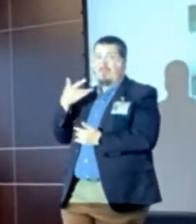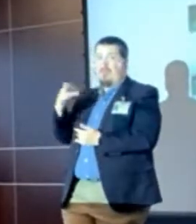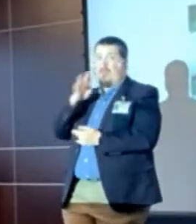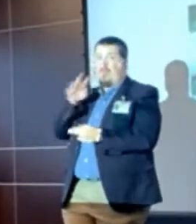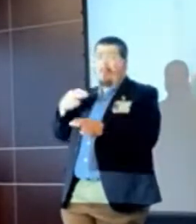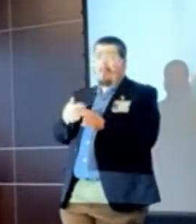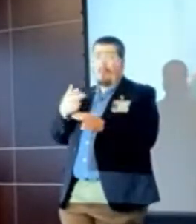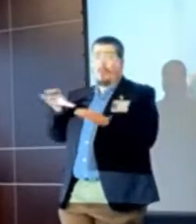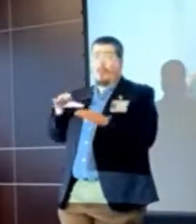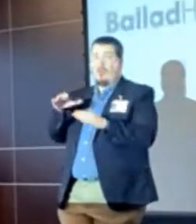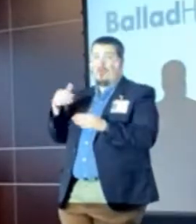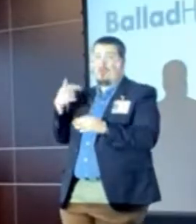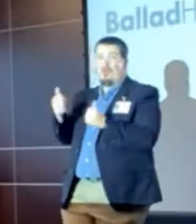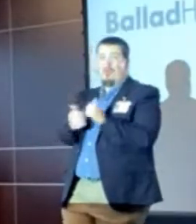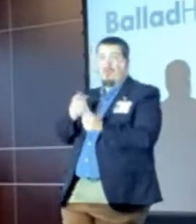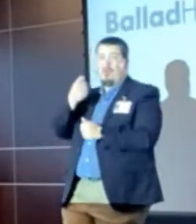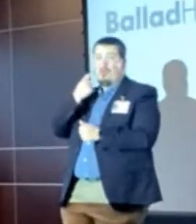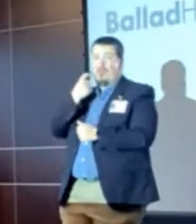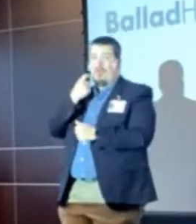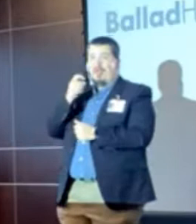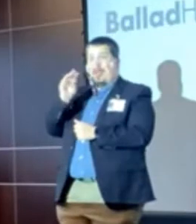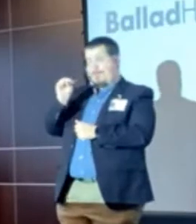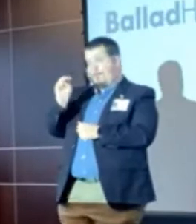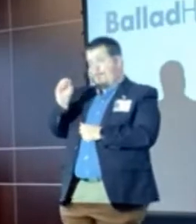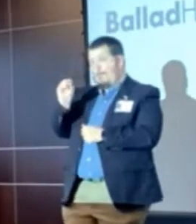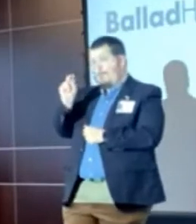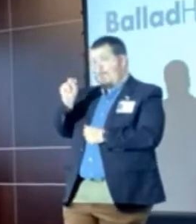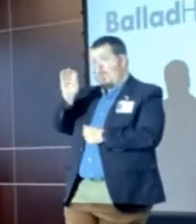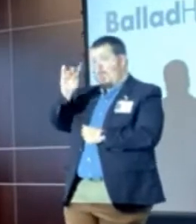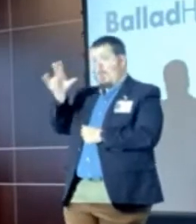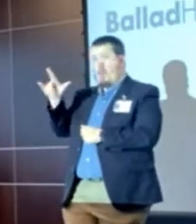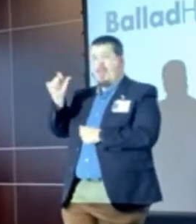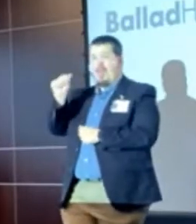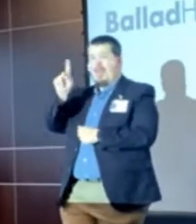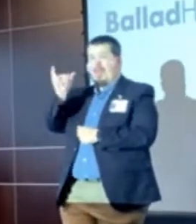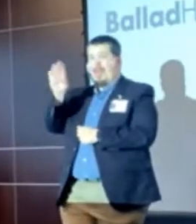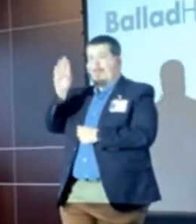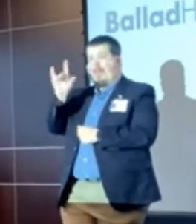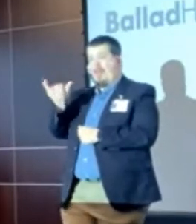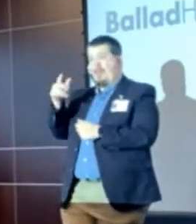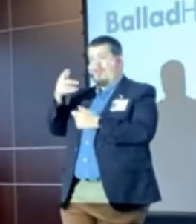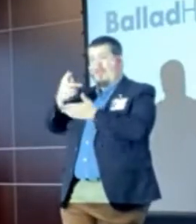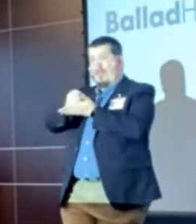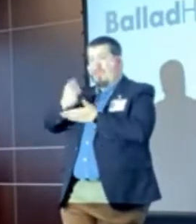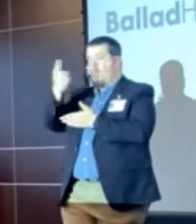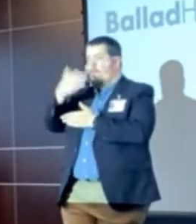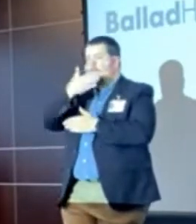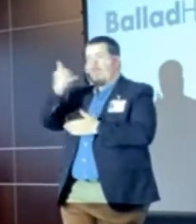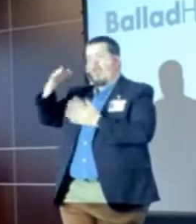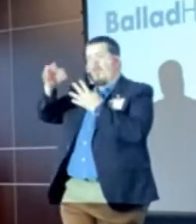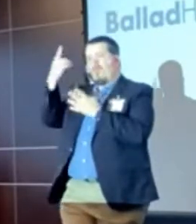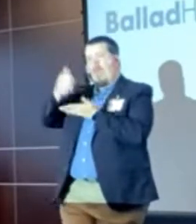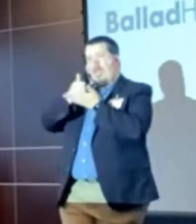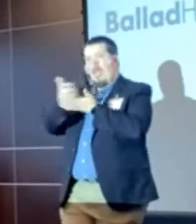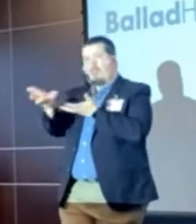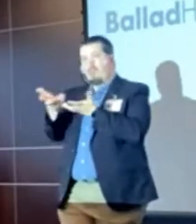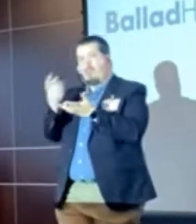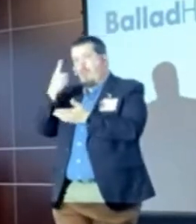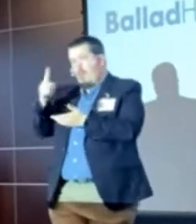have talked about that we've been doing most recently is the monoclonal antibody treatment. It is one of the best options we have for care and treatment